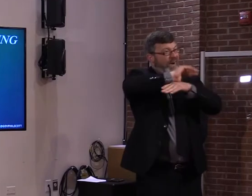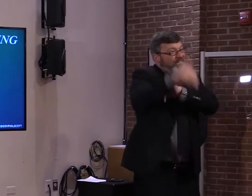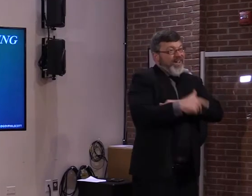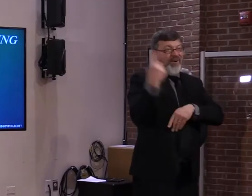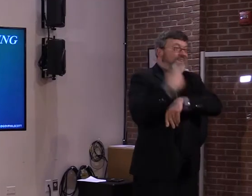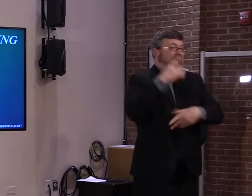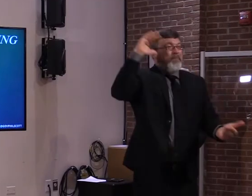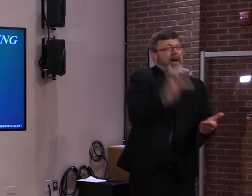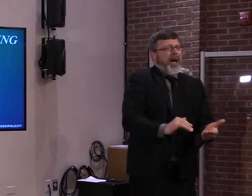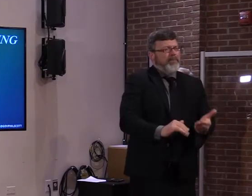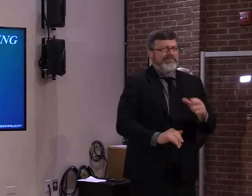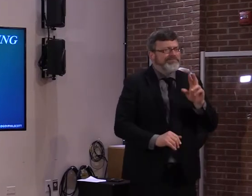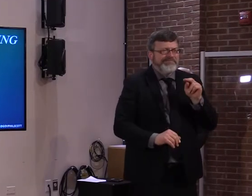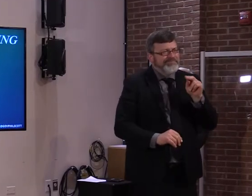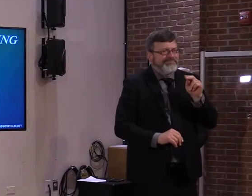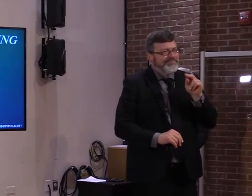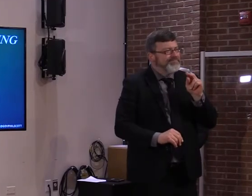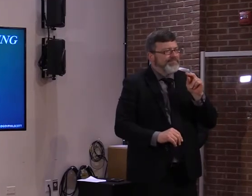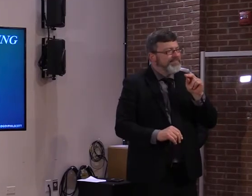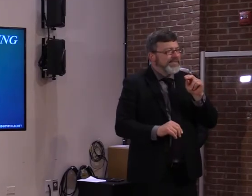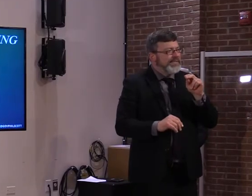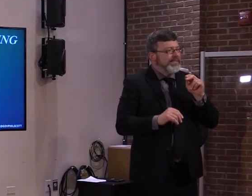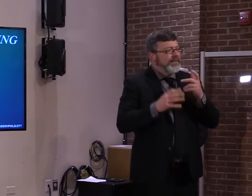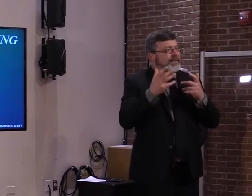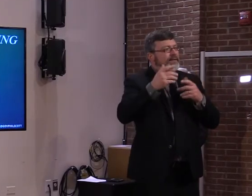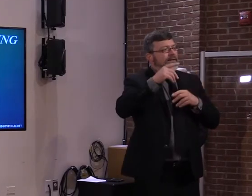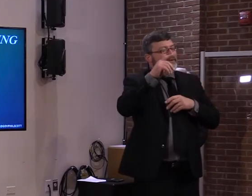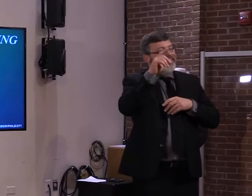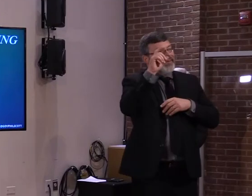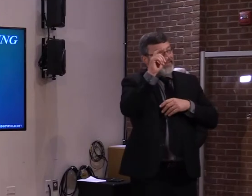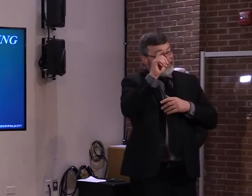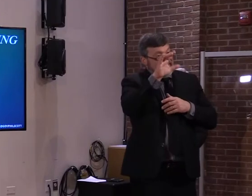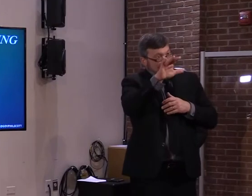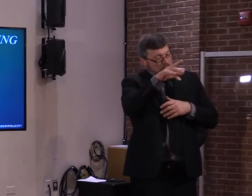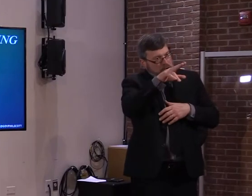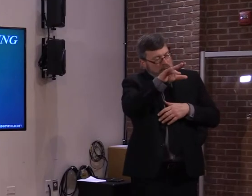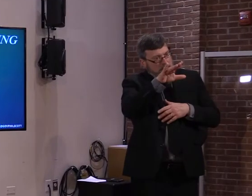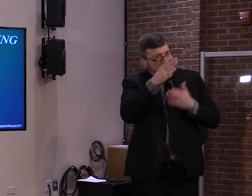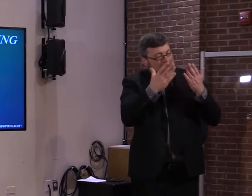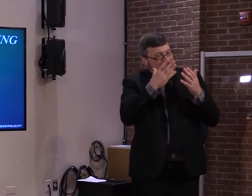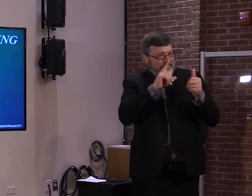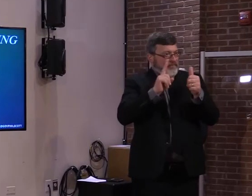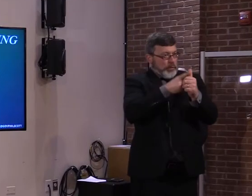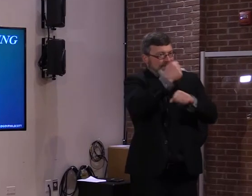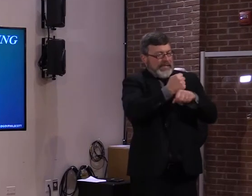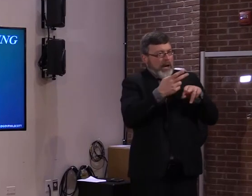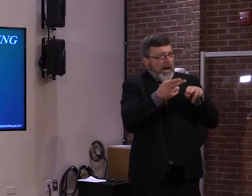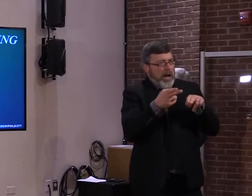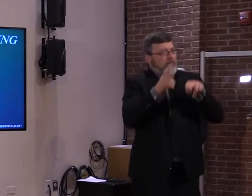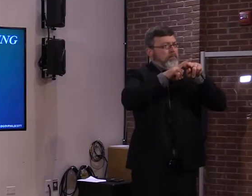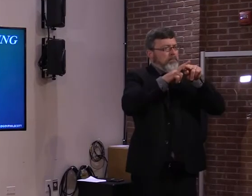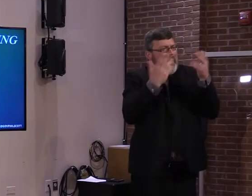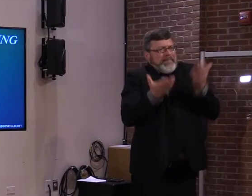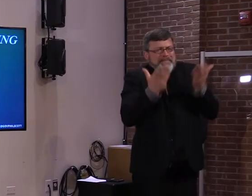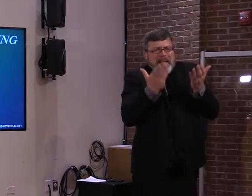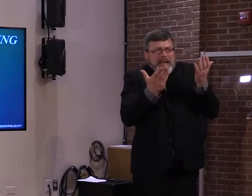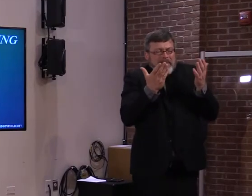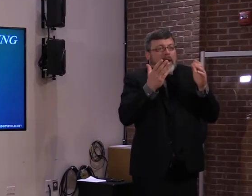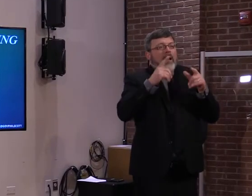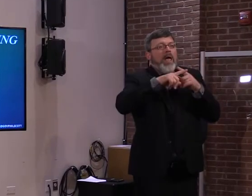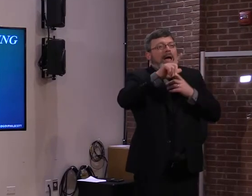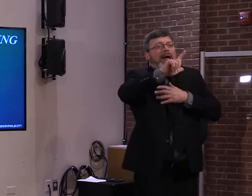am going to use a car analogy here, so bear with me. So if you have a car, you buy a new